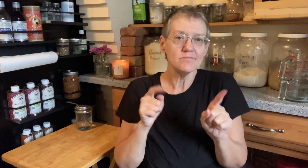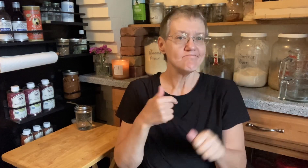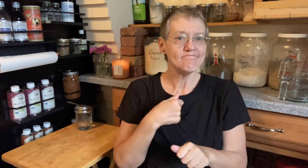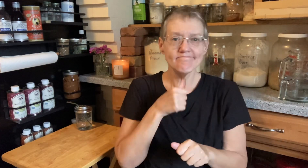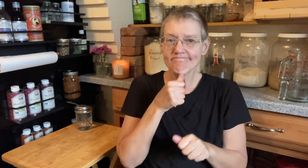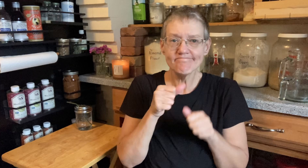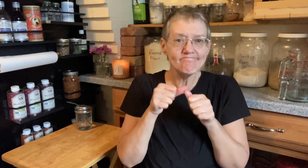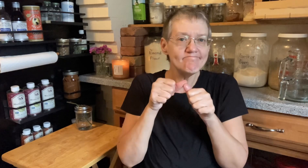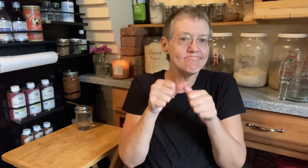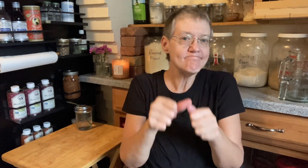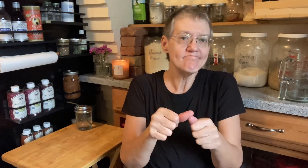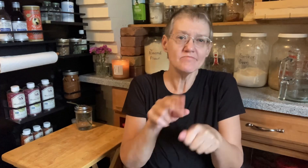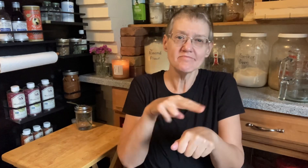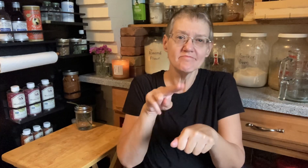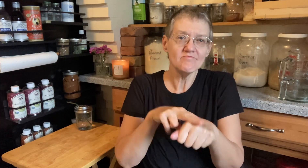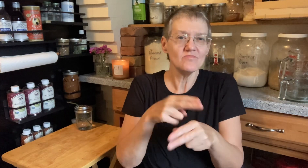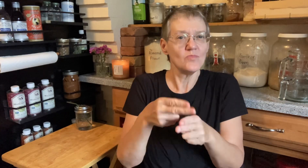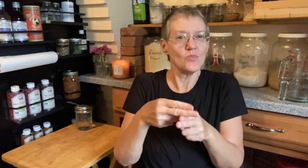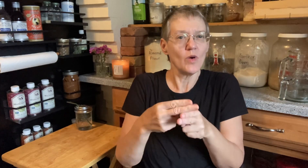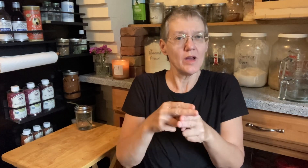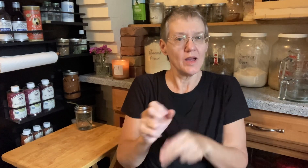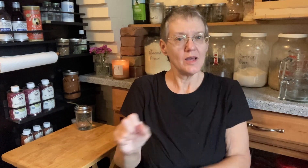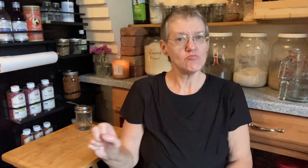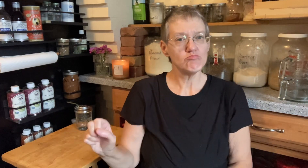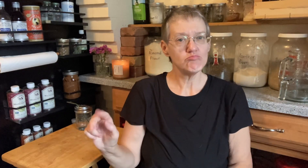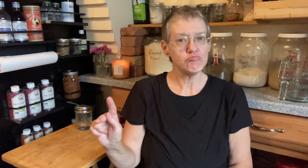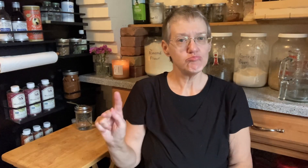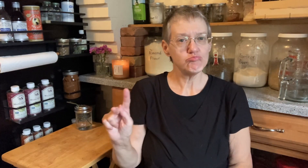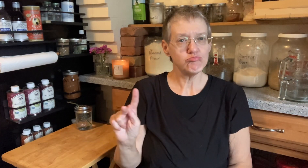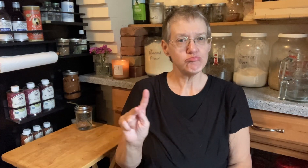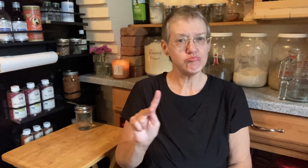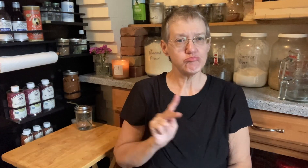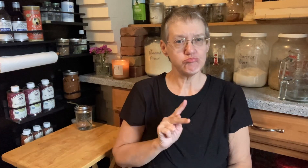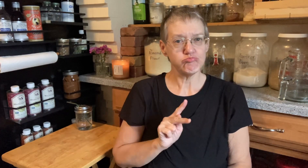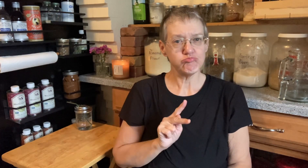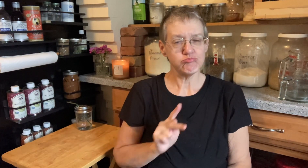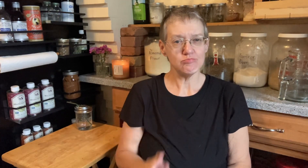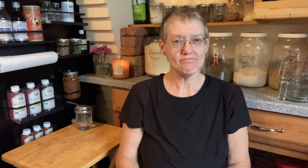but I stopped doing it and the weight crept back on.